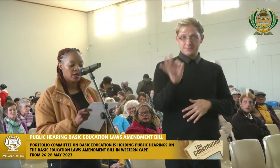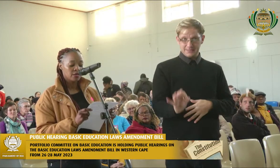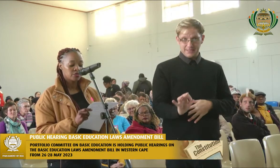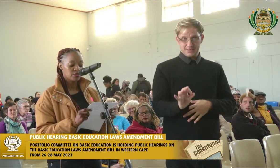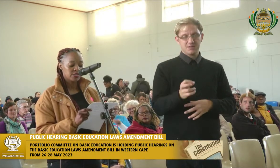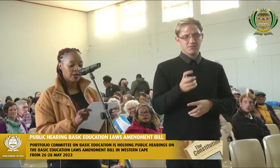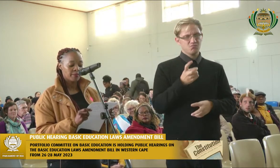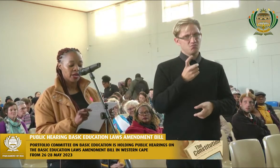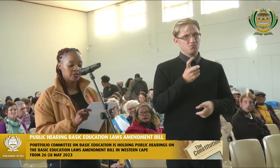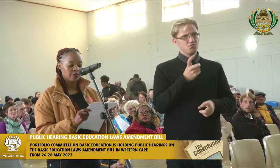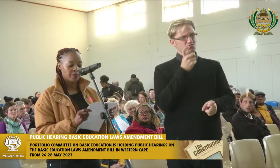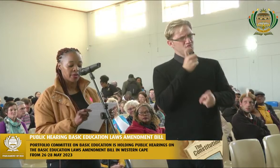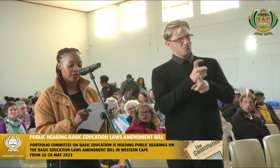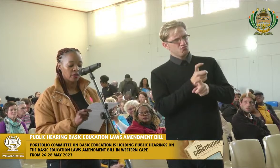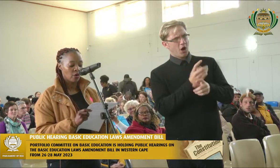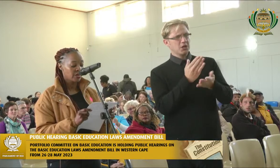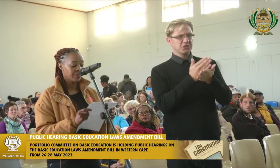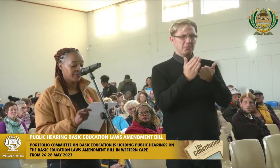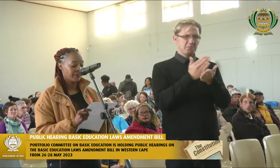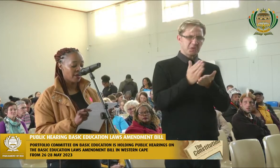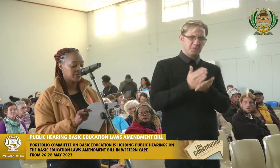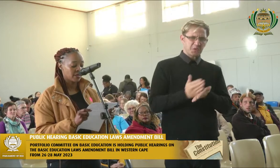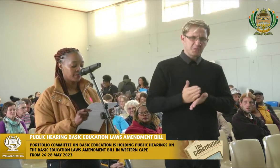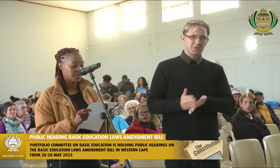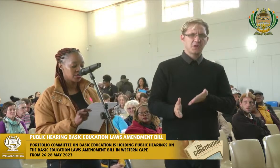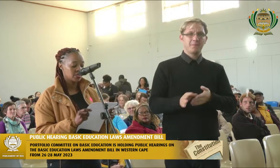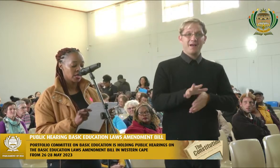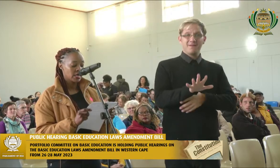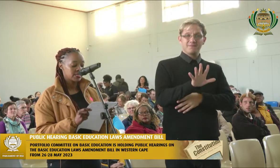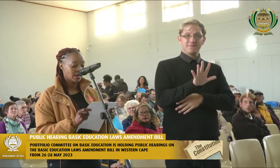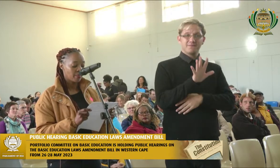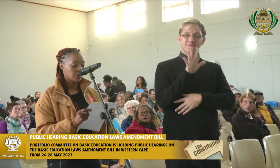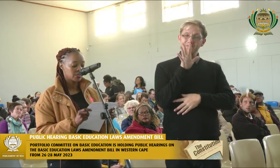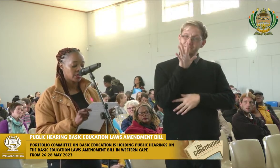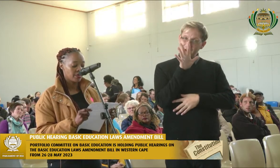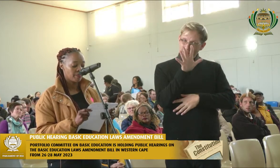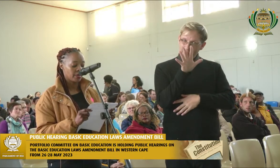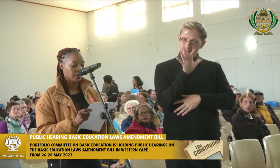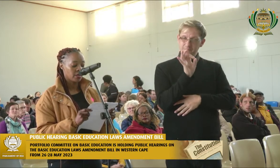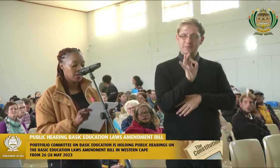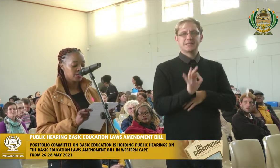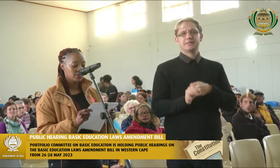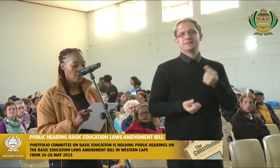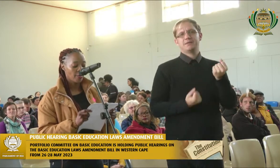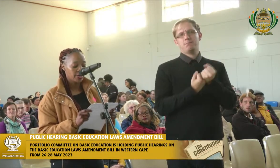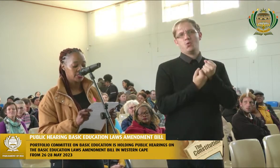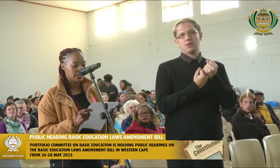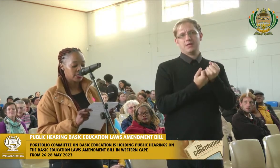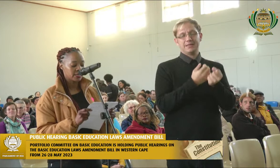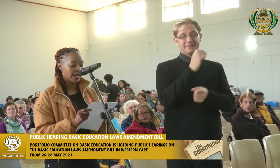objects to some parts of the bill. Only 35 submissions supports the bill.